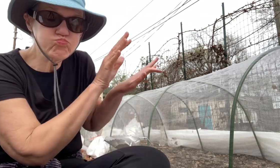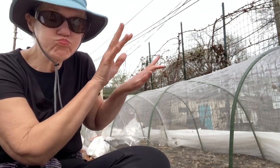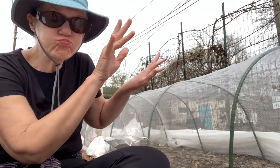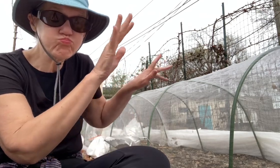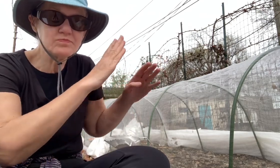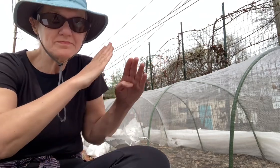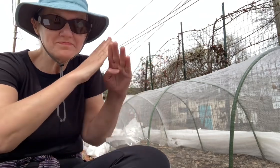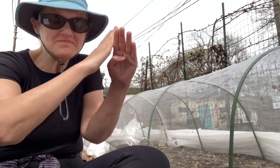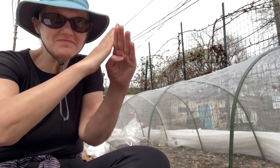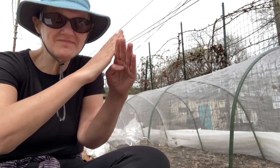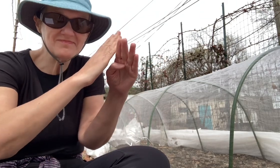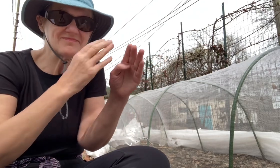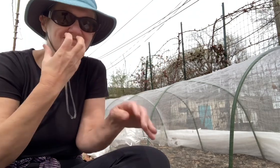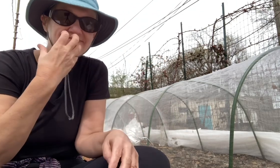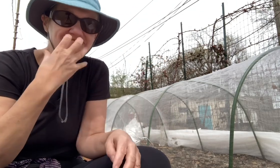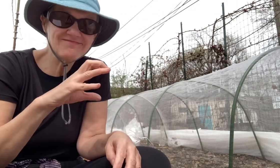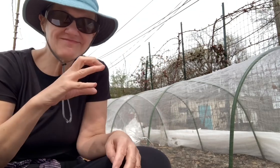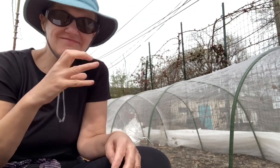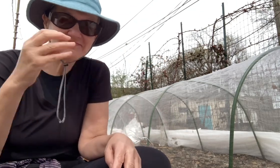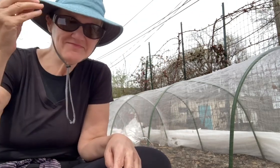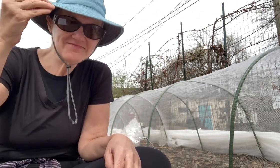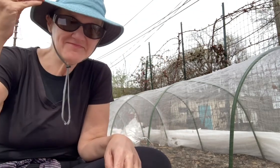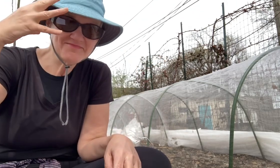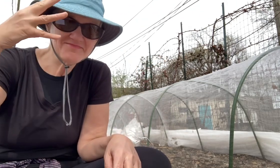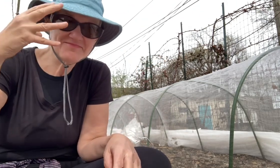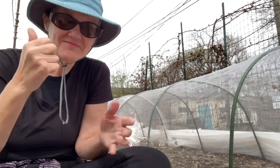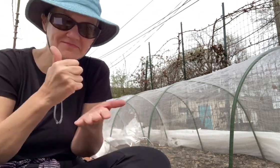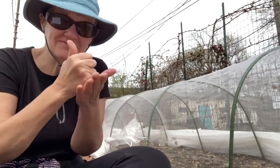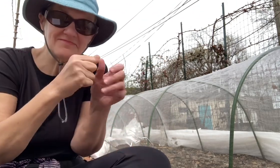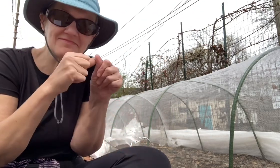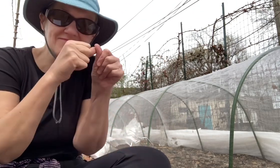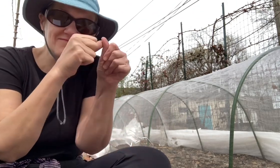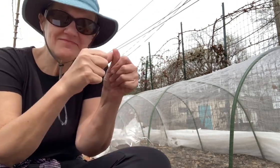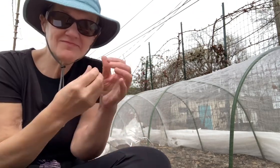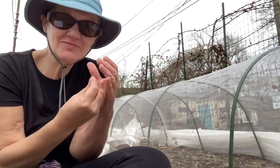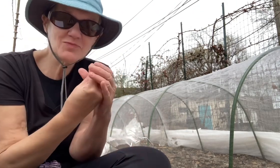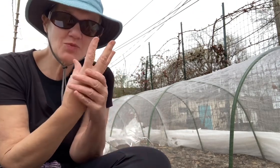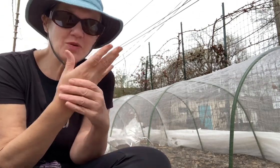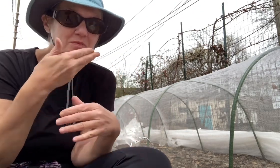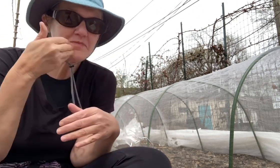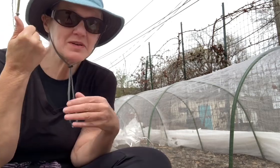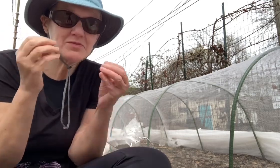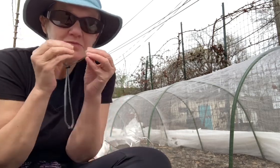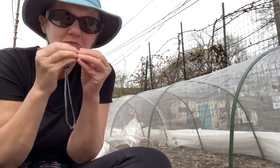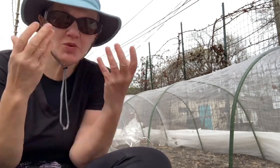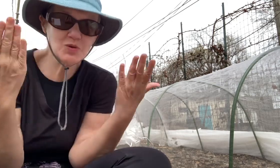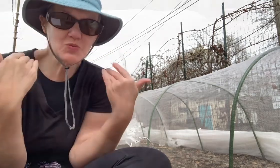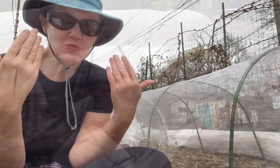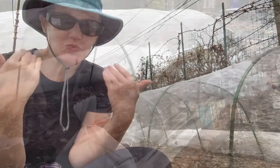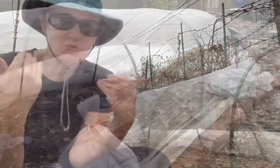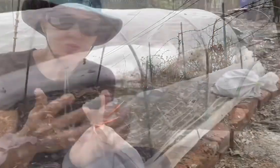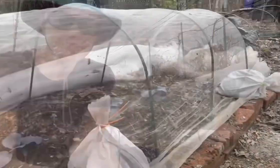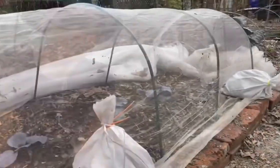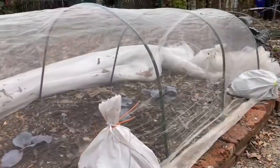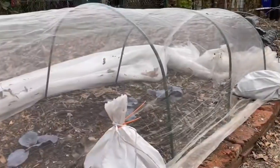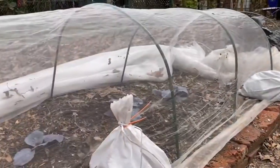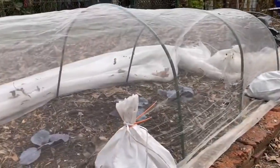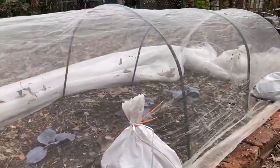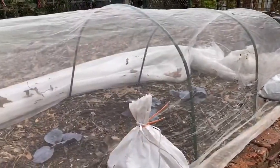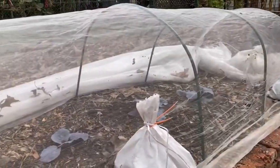leaf out and protect the crops from the worst of the summer sun. They stay cool longer on this